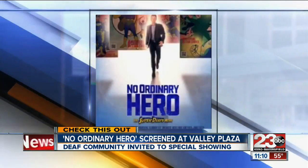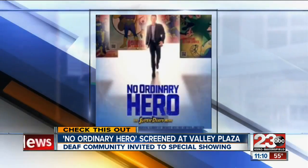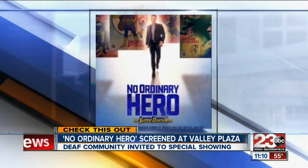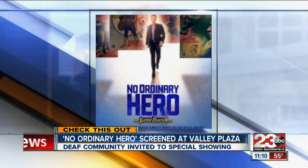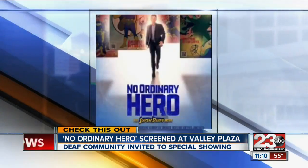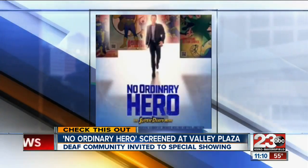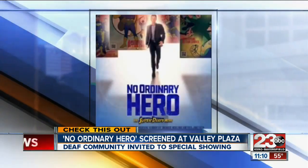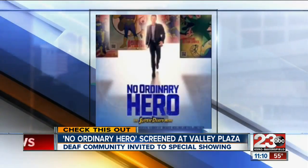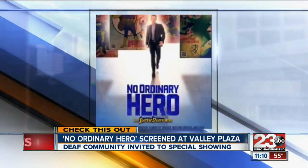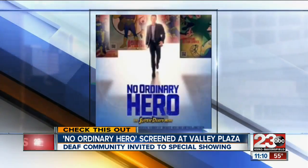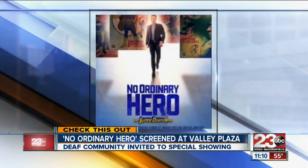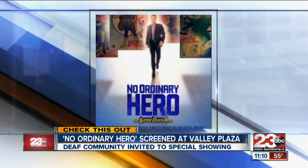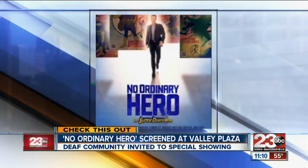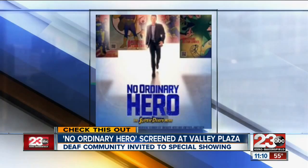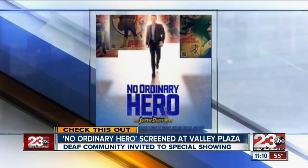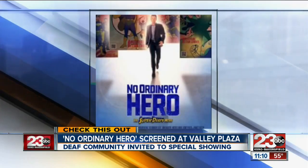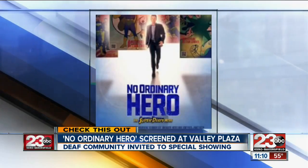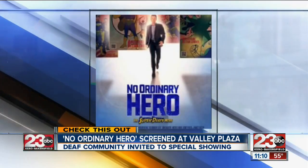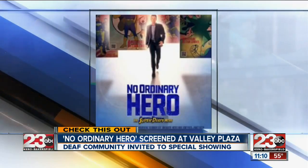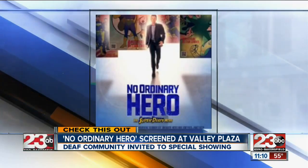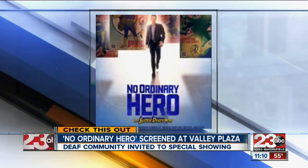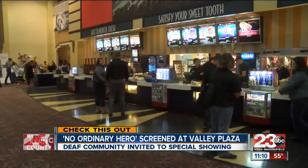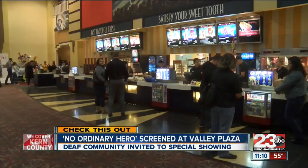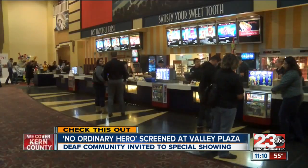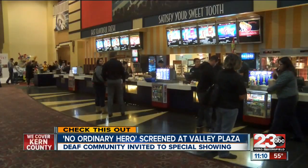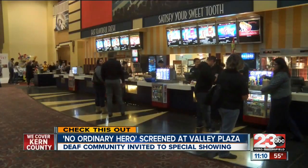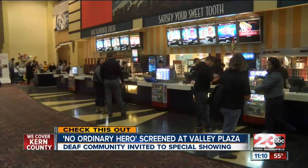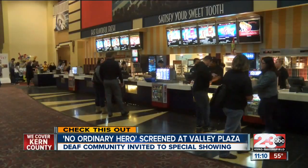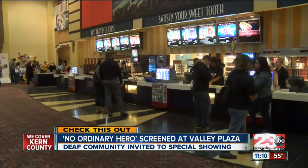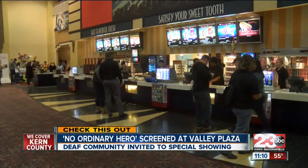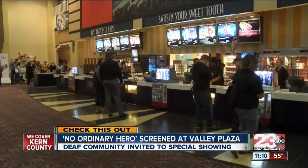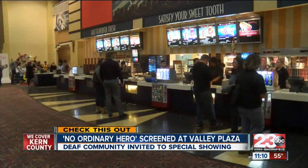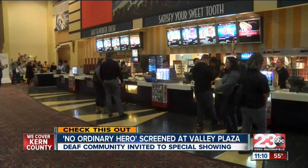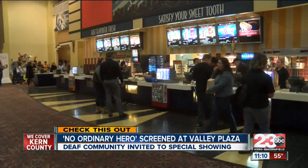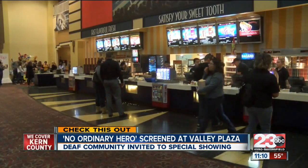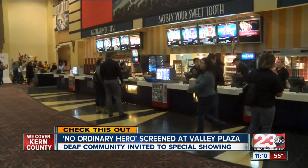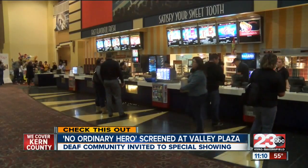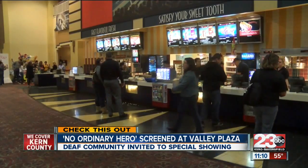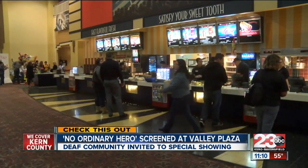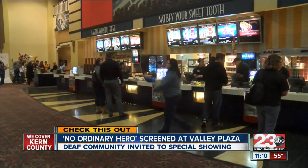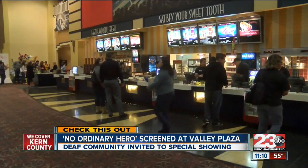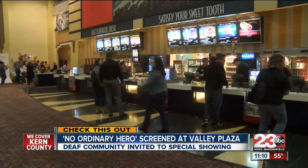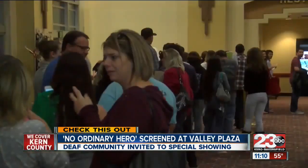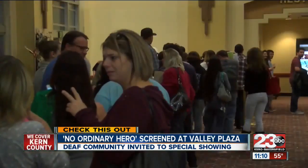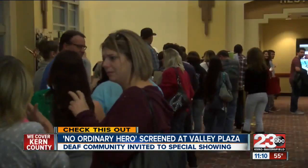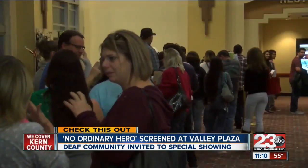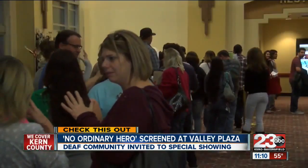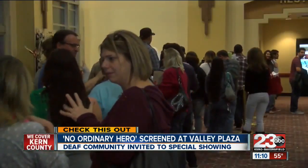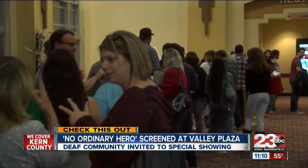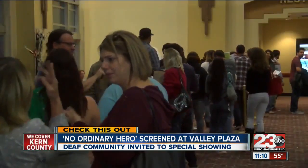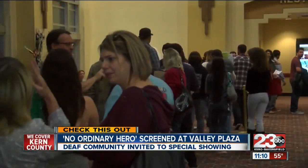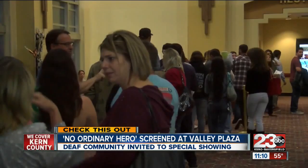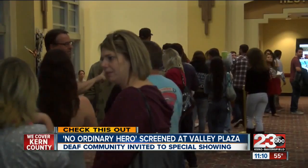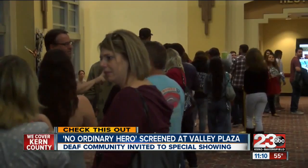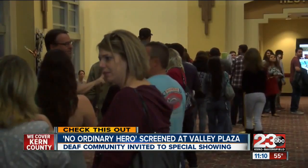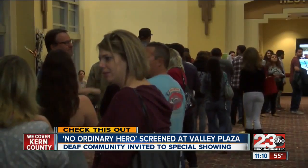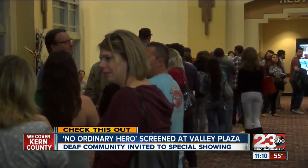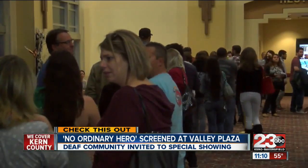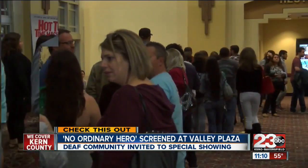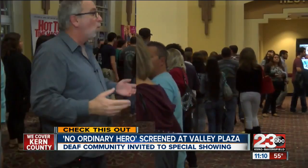Organizers of the event say the film helps deaf people realize the many opportunities they have to be actors or even work in the film industry. Well, it's